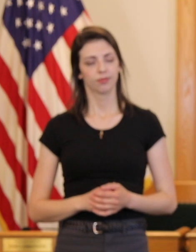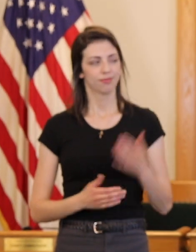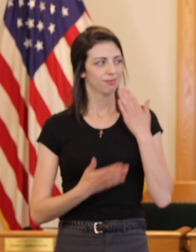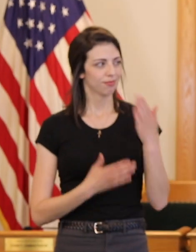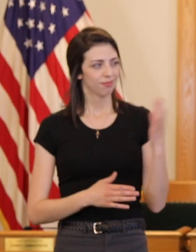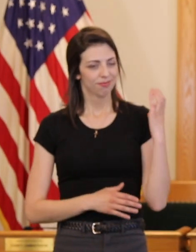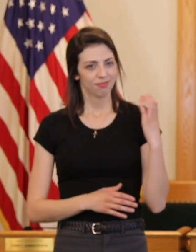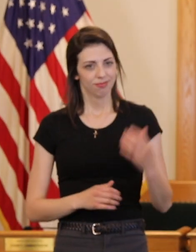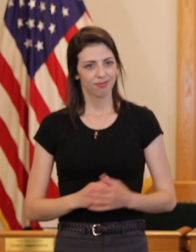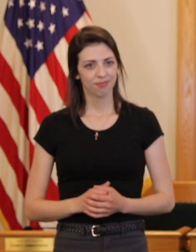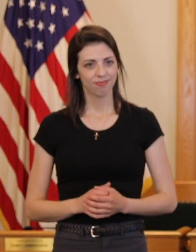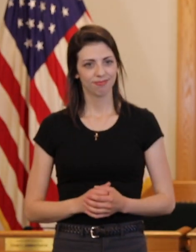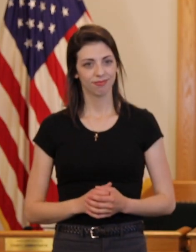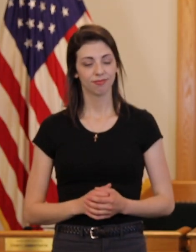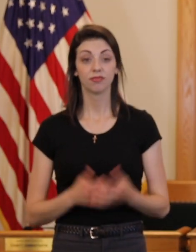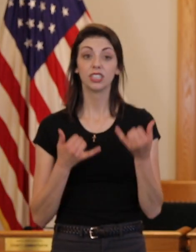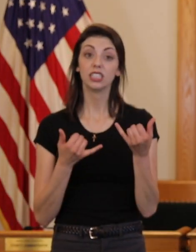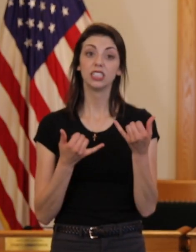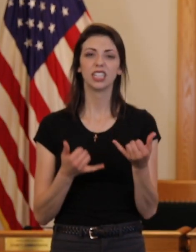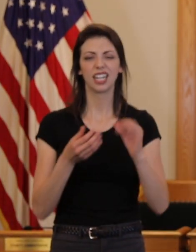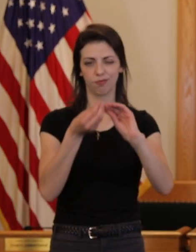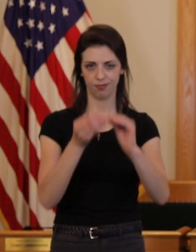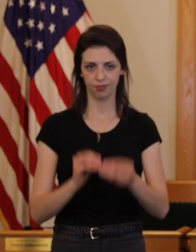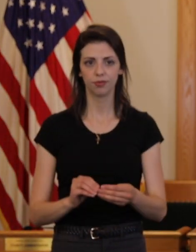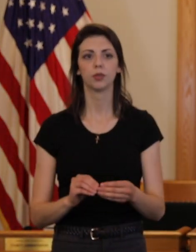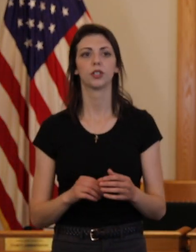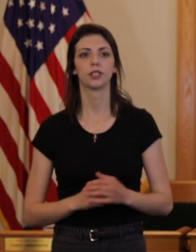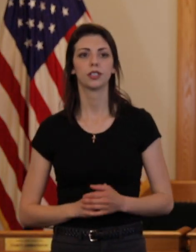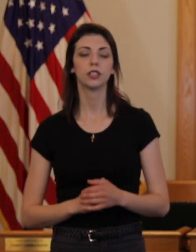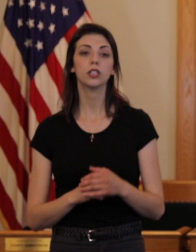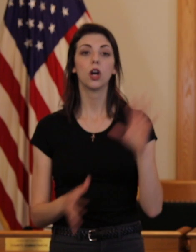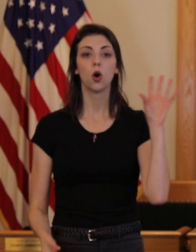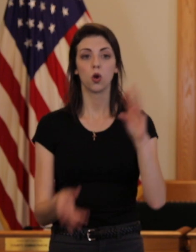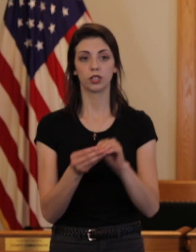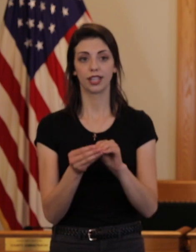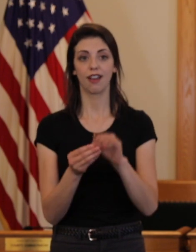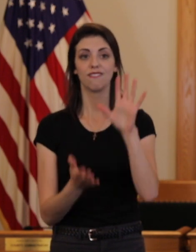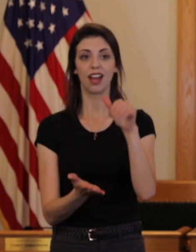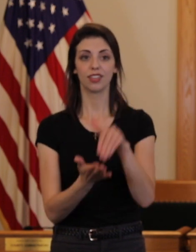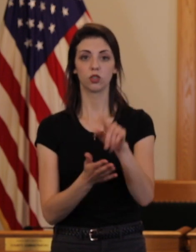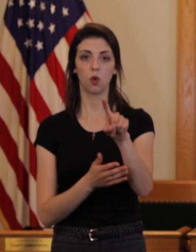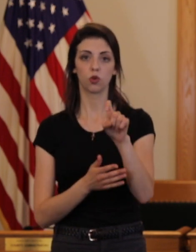Thank you, Mr. Chairman. For today's daily report, we have a total of